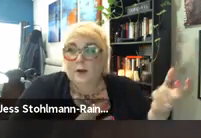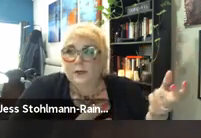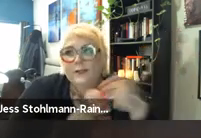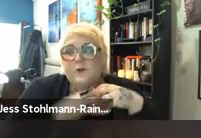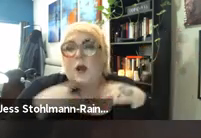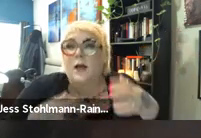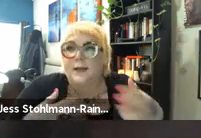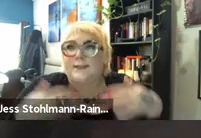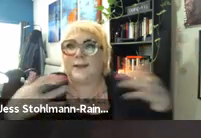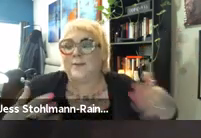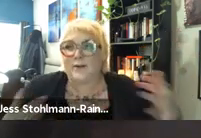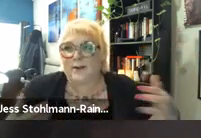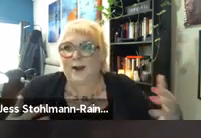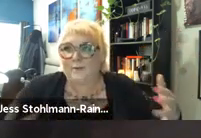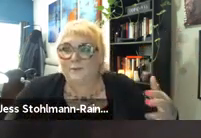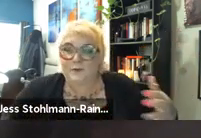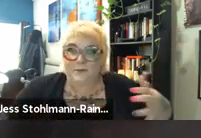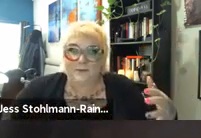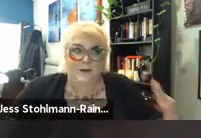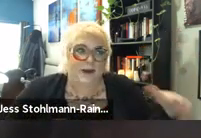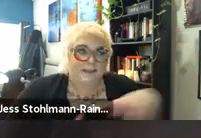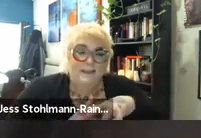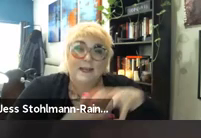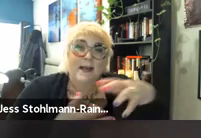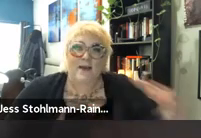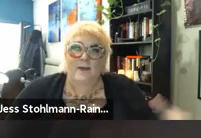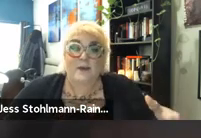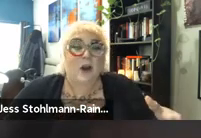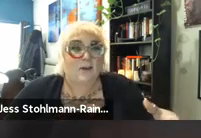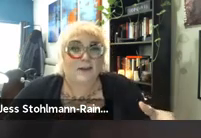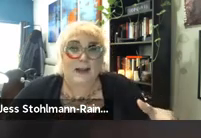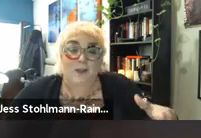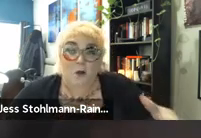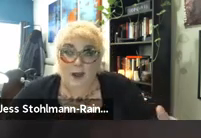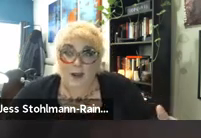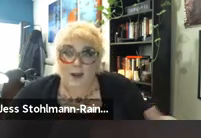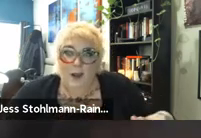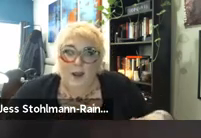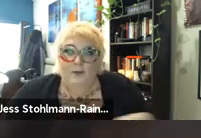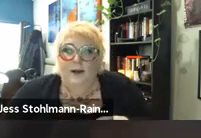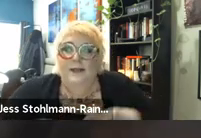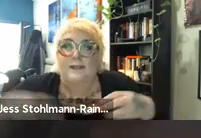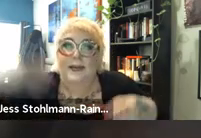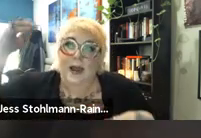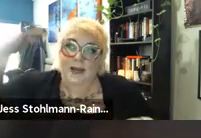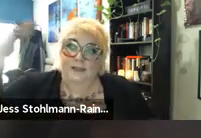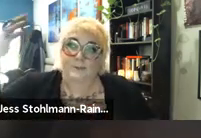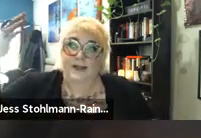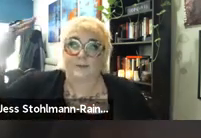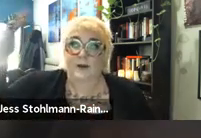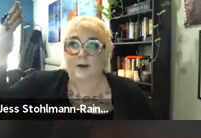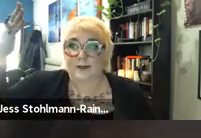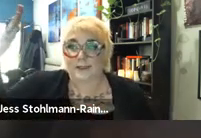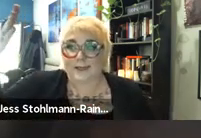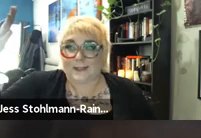bureaucratized or hotlines for um supporting people in crisis have been bureaucratized already and we're in this like heightened